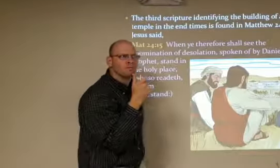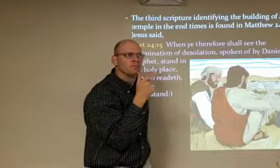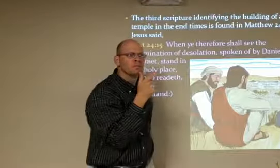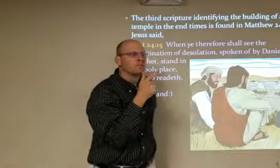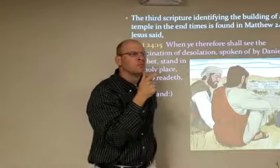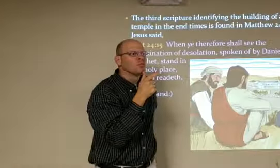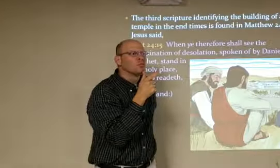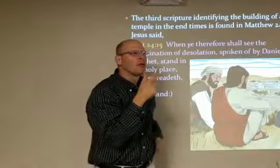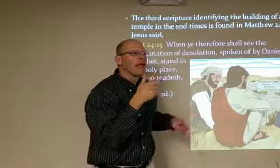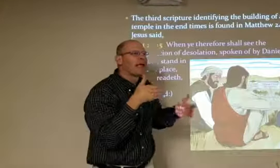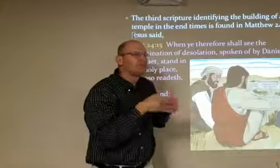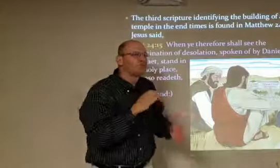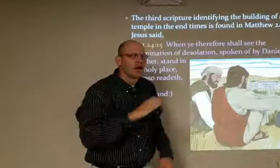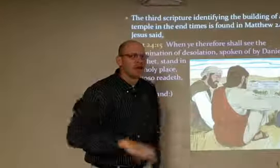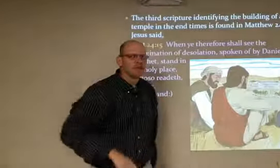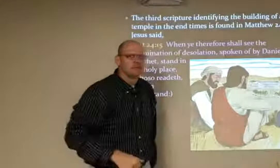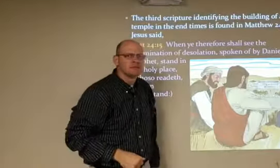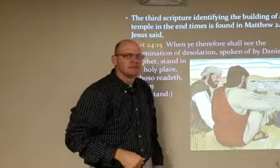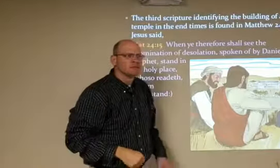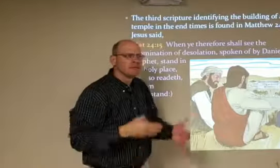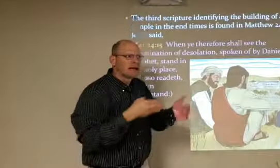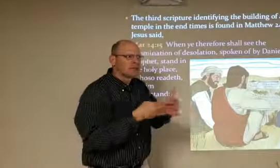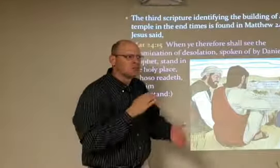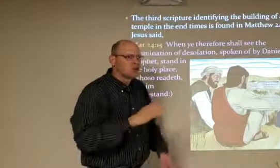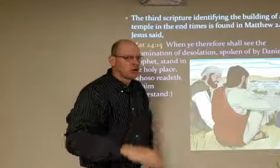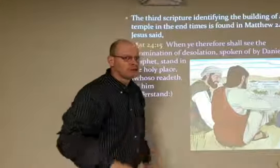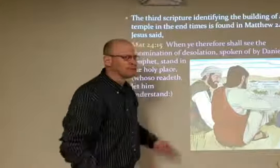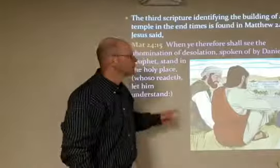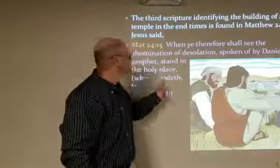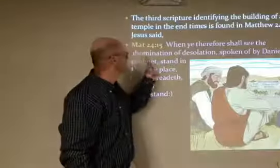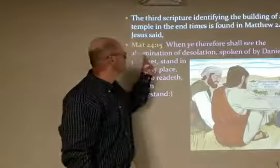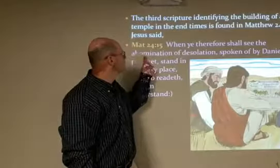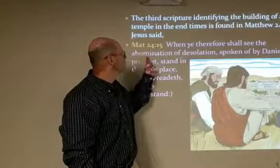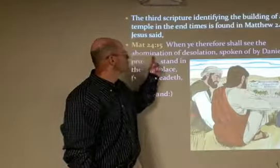And who is it? Abomination of desolation. That's the Antichrist.